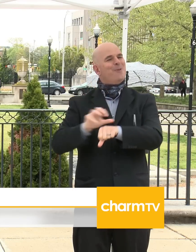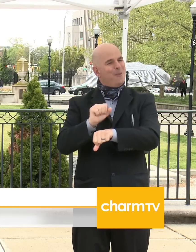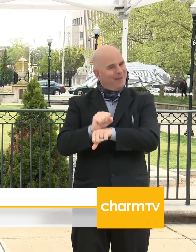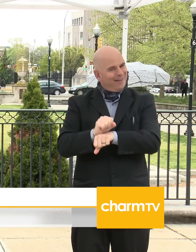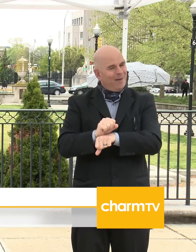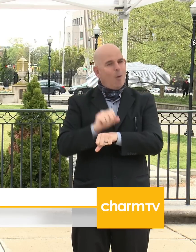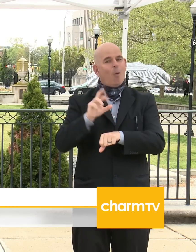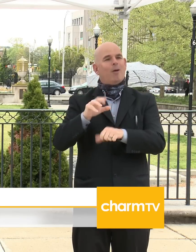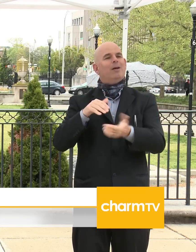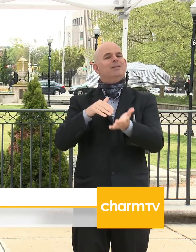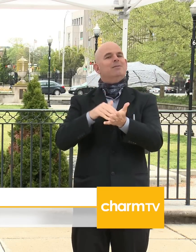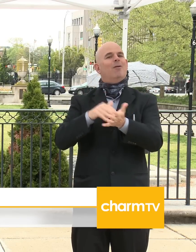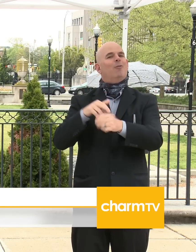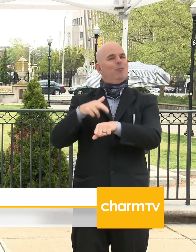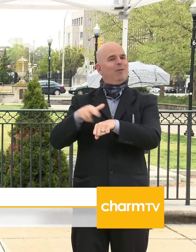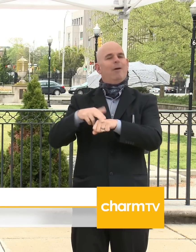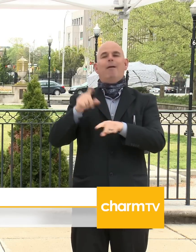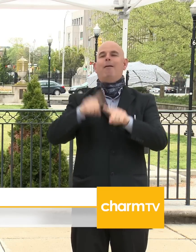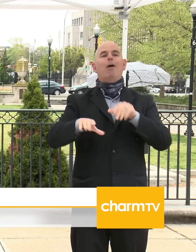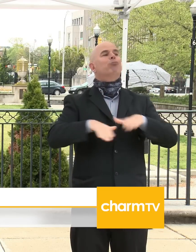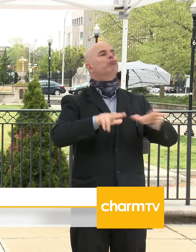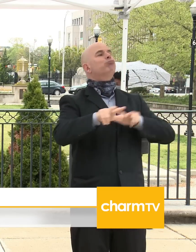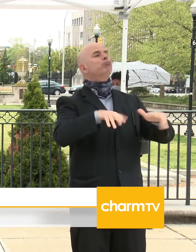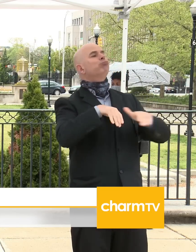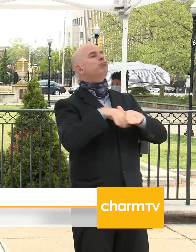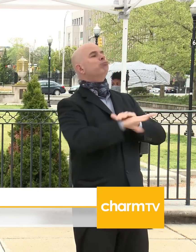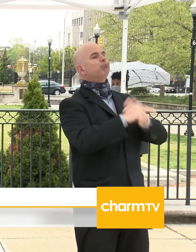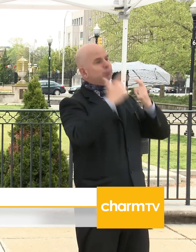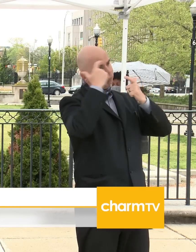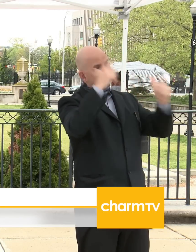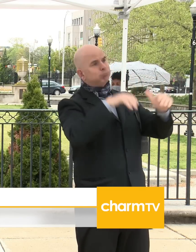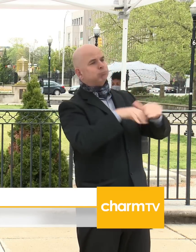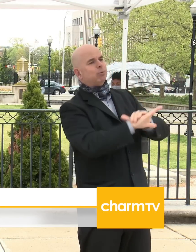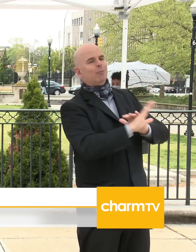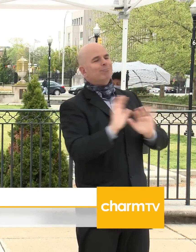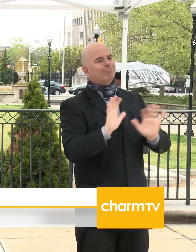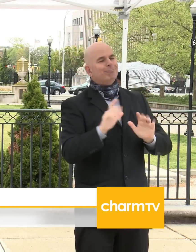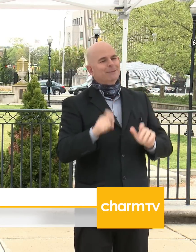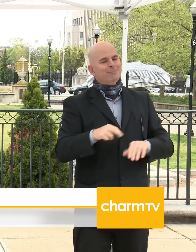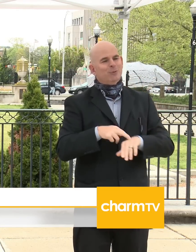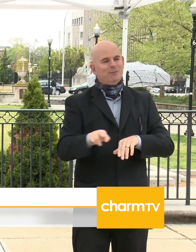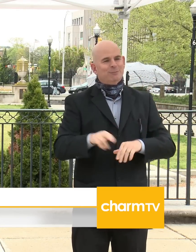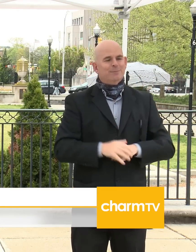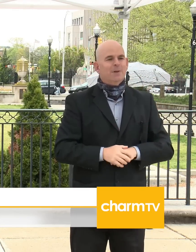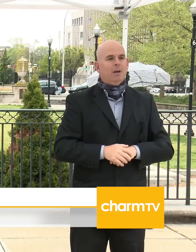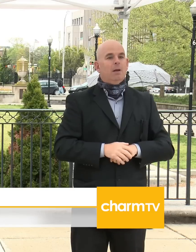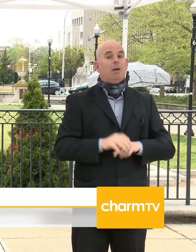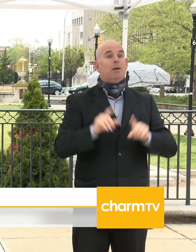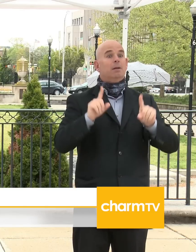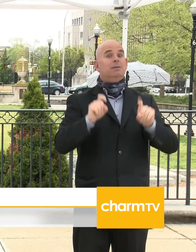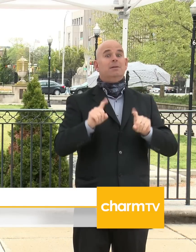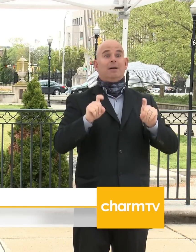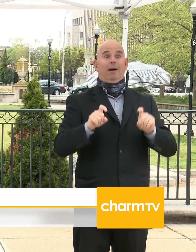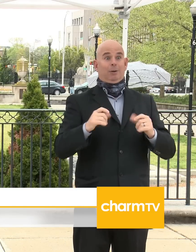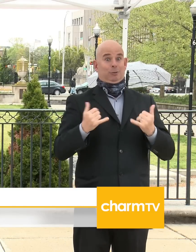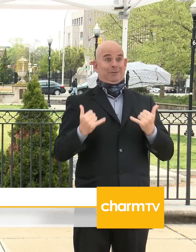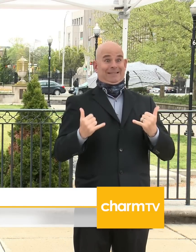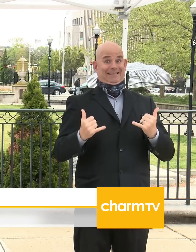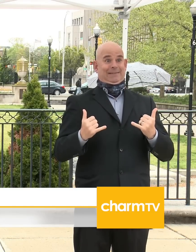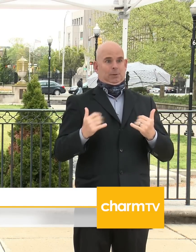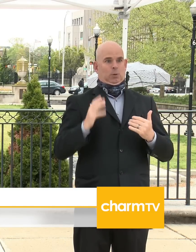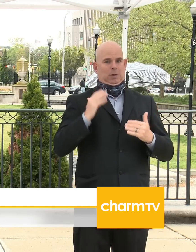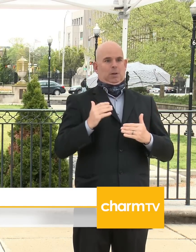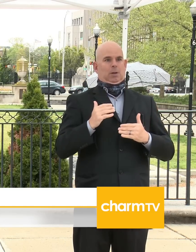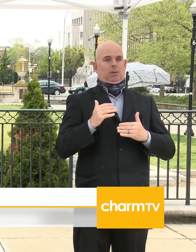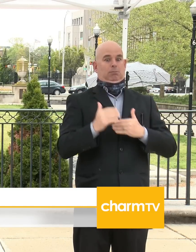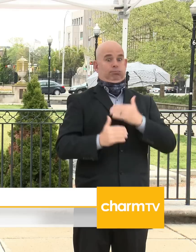testing. Testing began at the site today and expand our testing efforts and capacity, and we will be opening a site on the east side